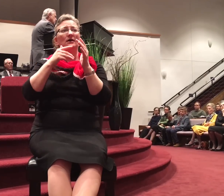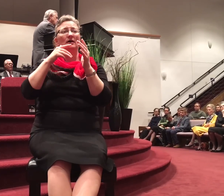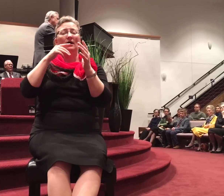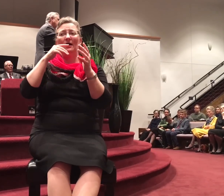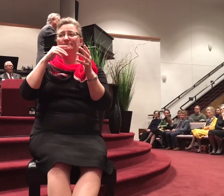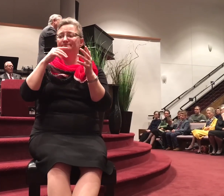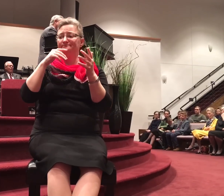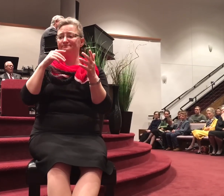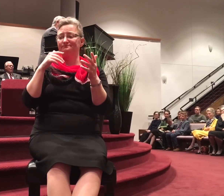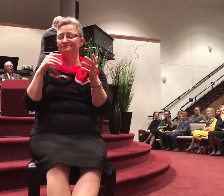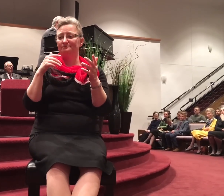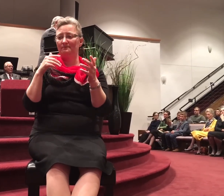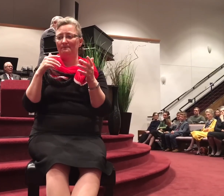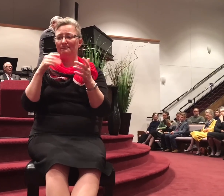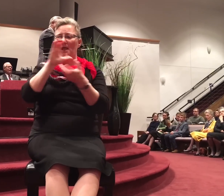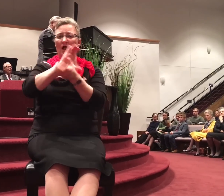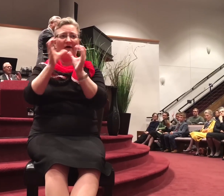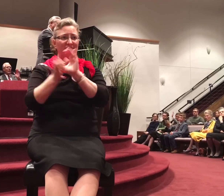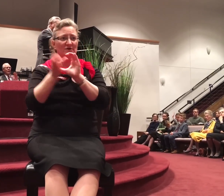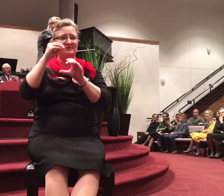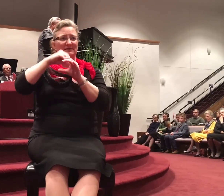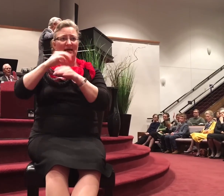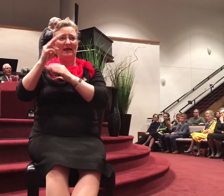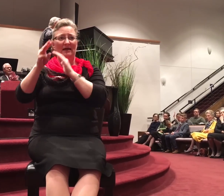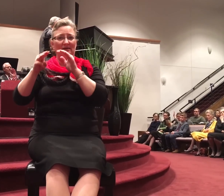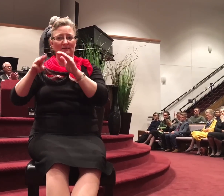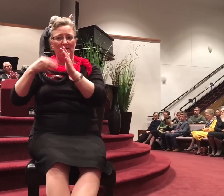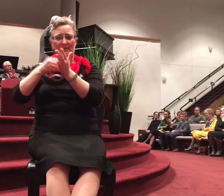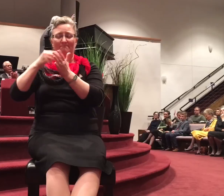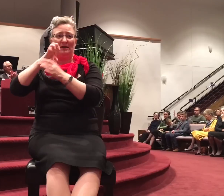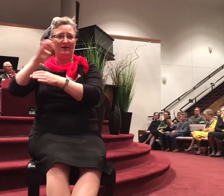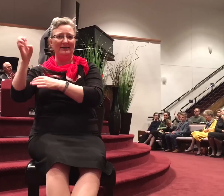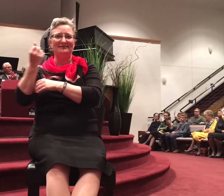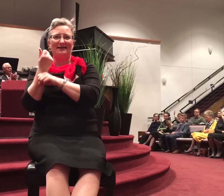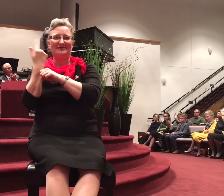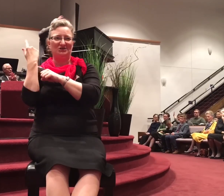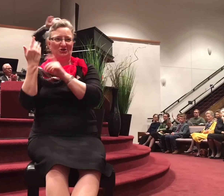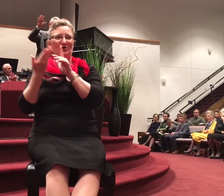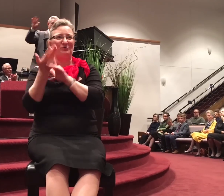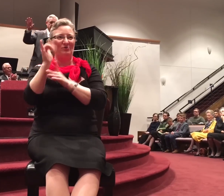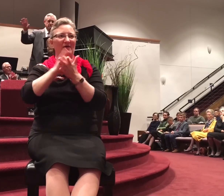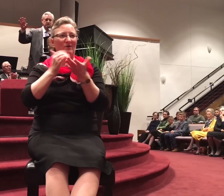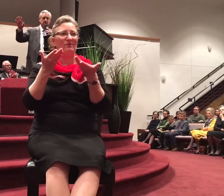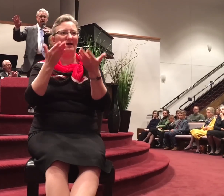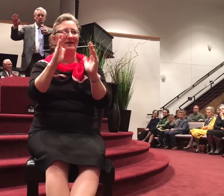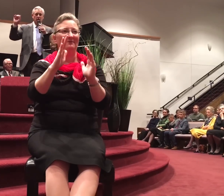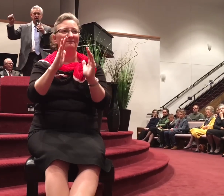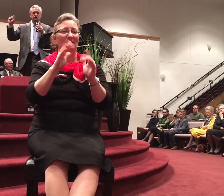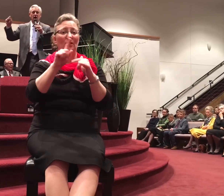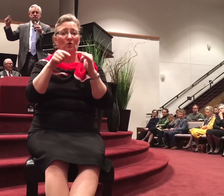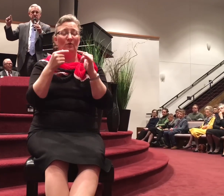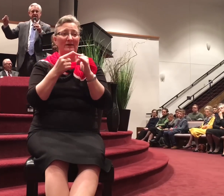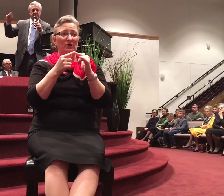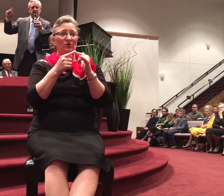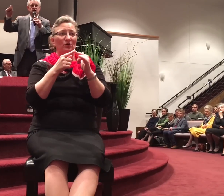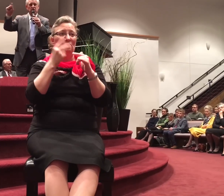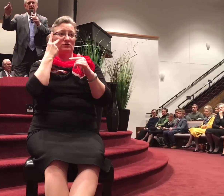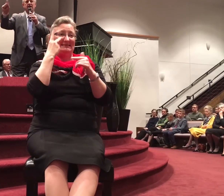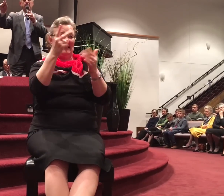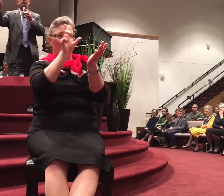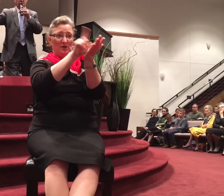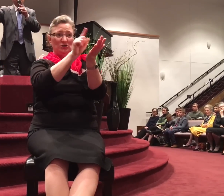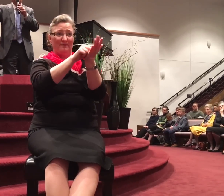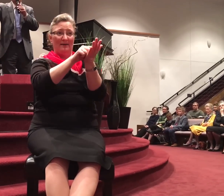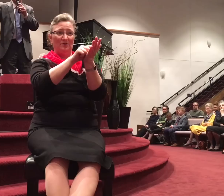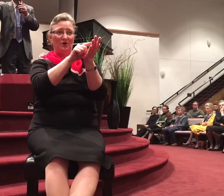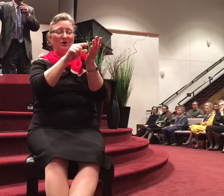means including those people. When you read the story of the headlines, what you don't see is there's a